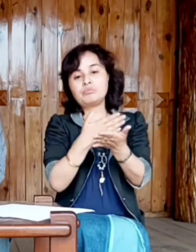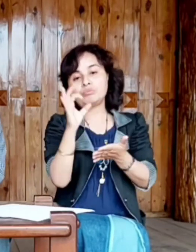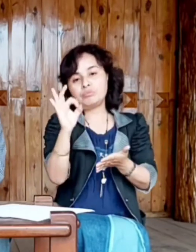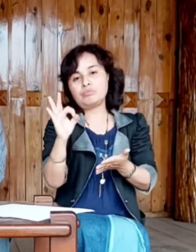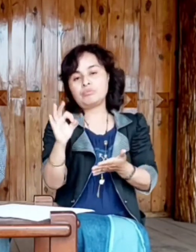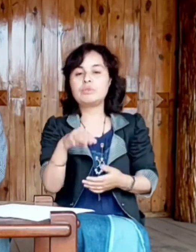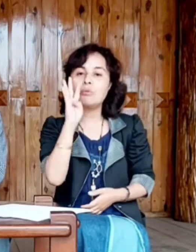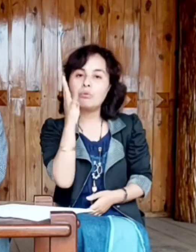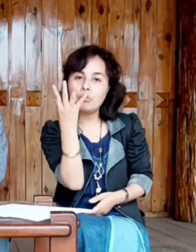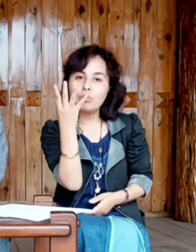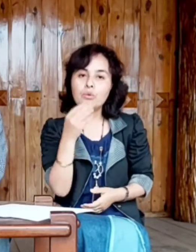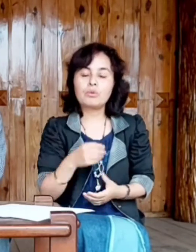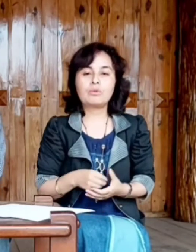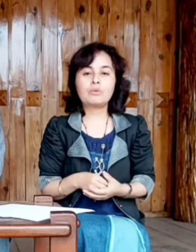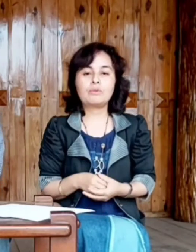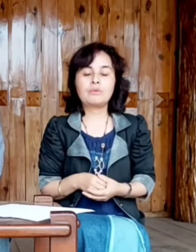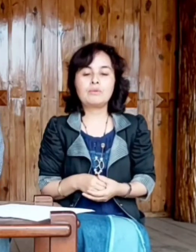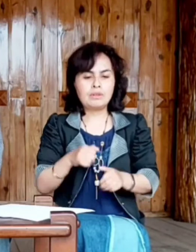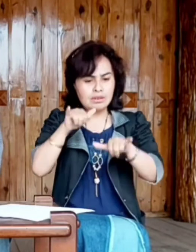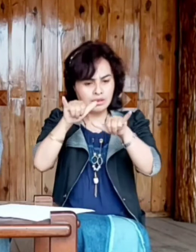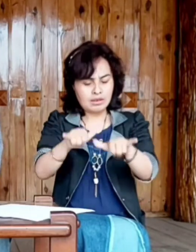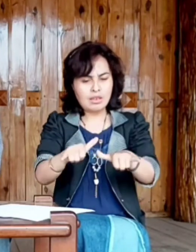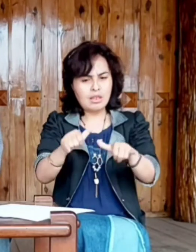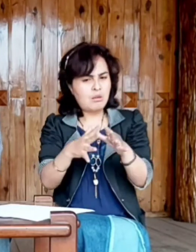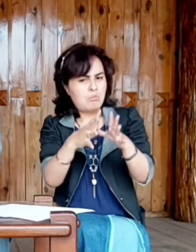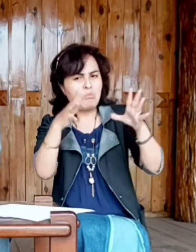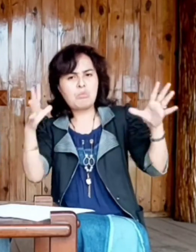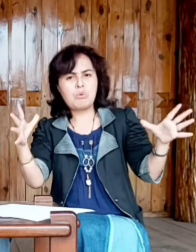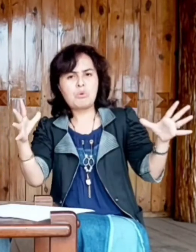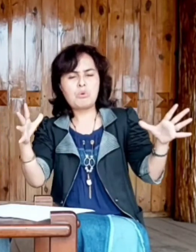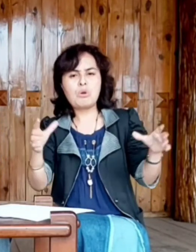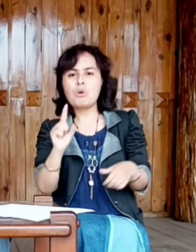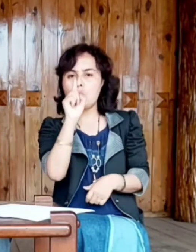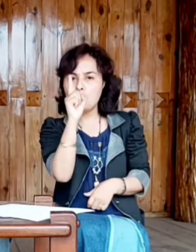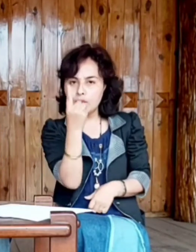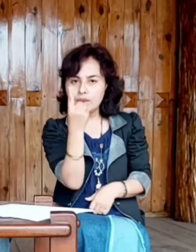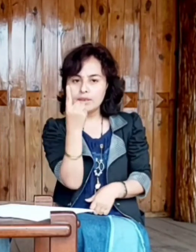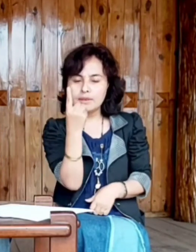Number 4, stay more than 1